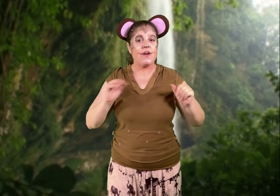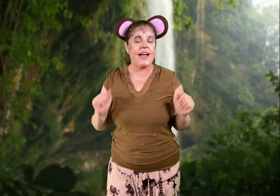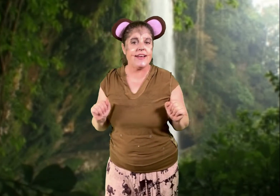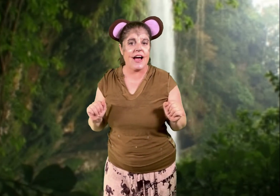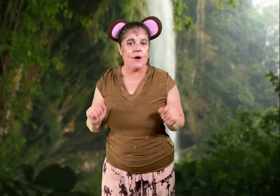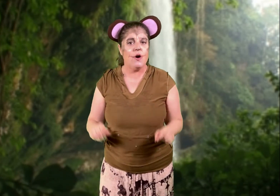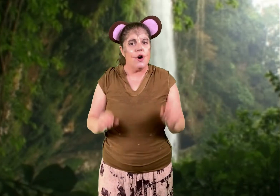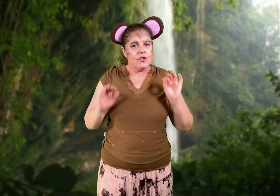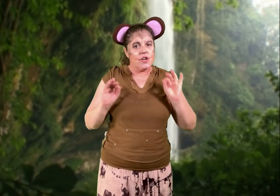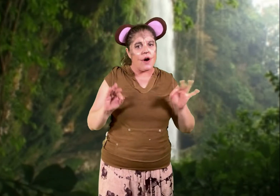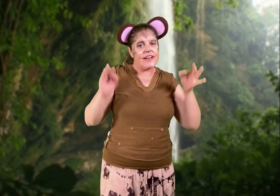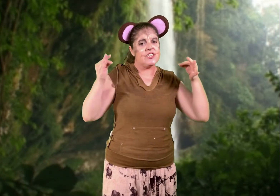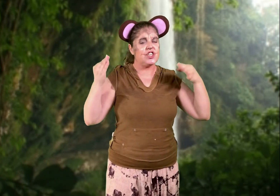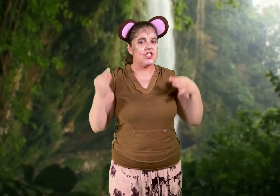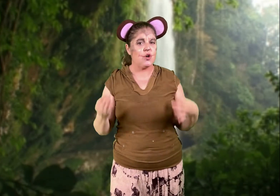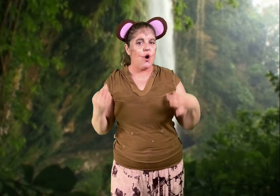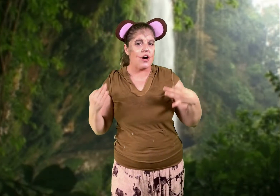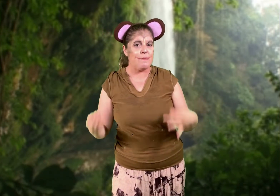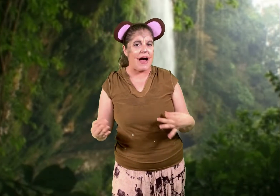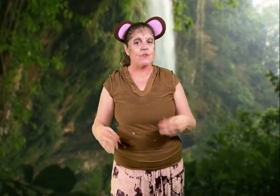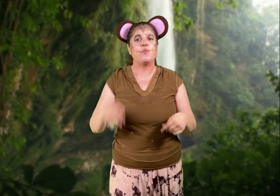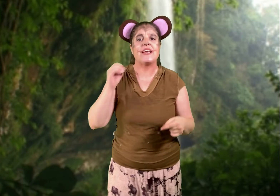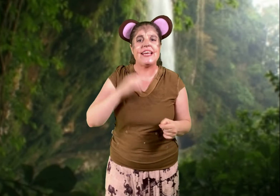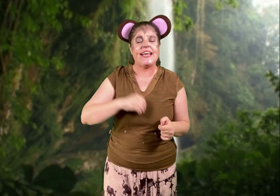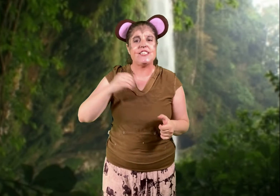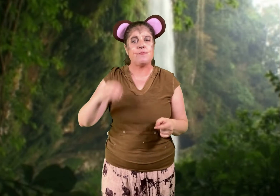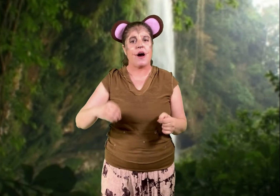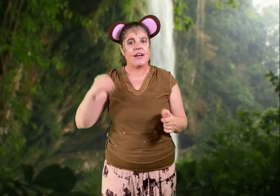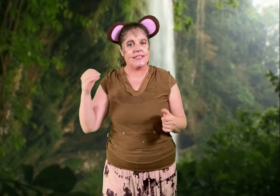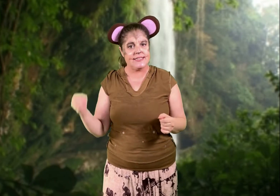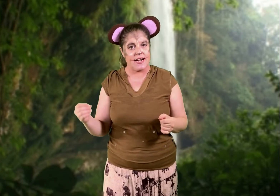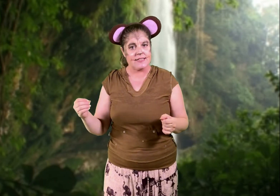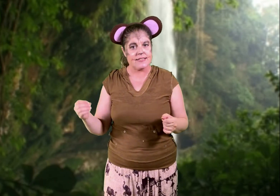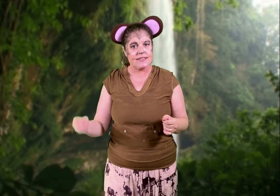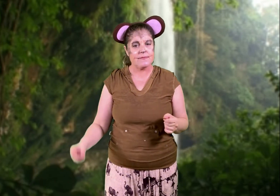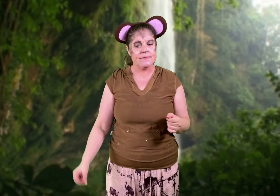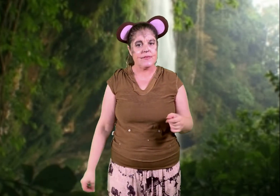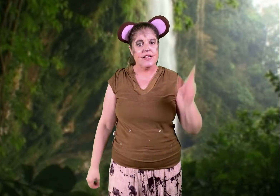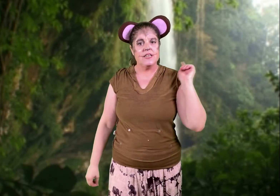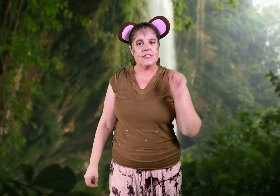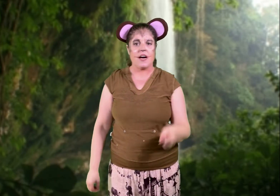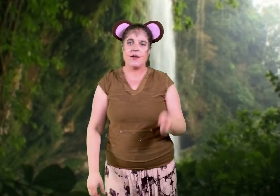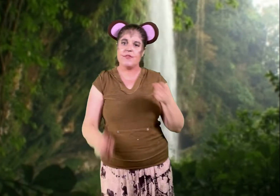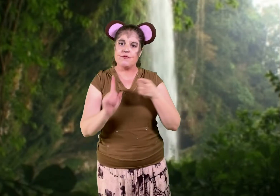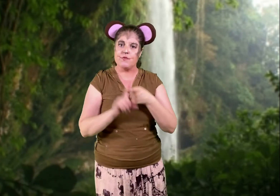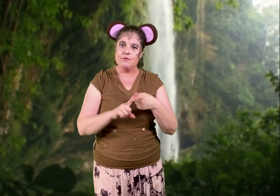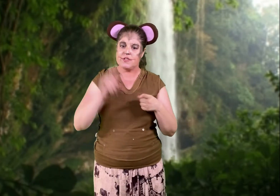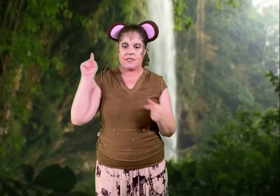right now, going to just talk about what each part does. Starting with the roots.